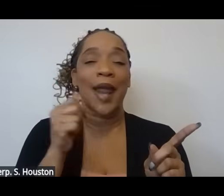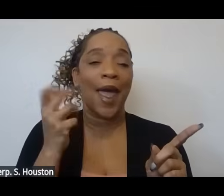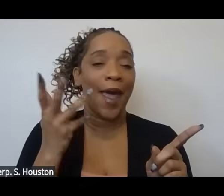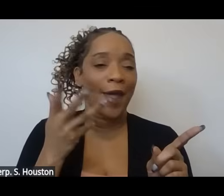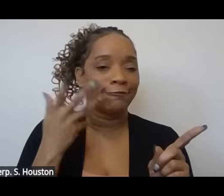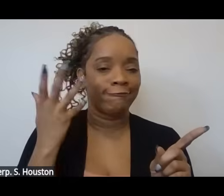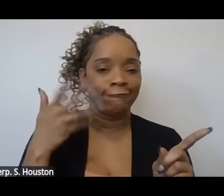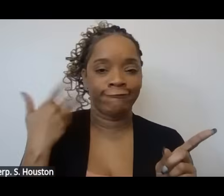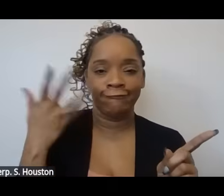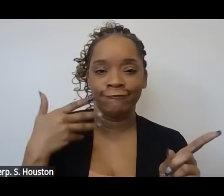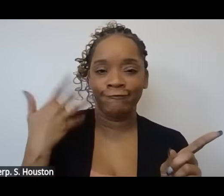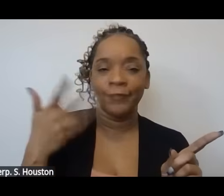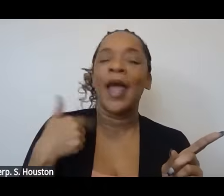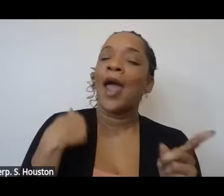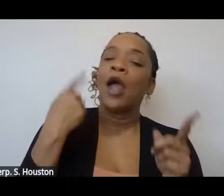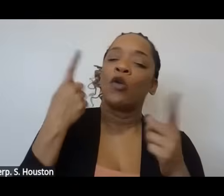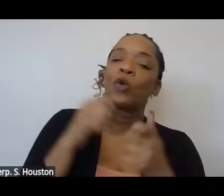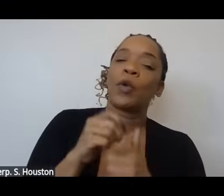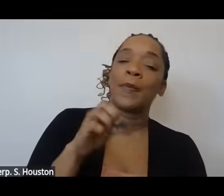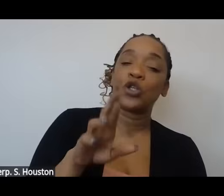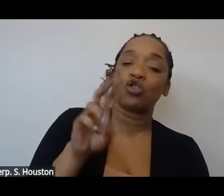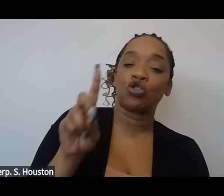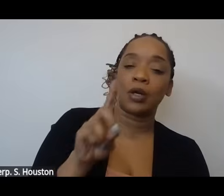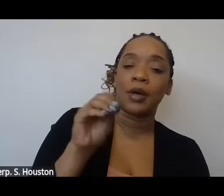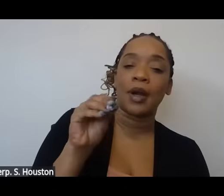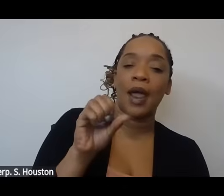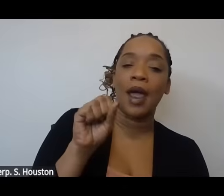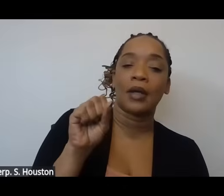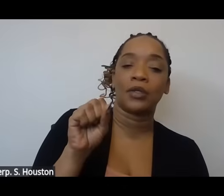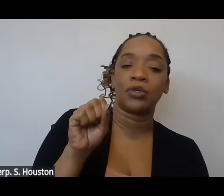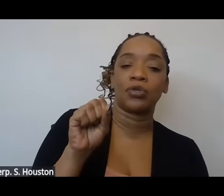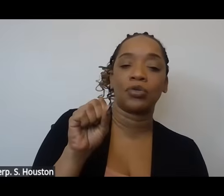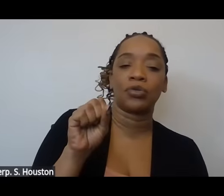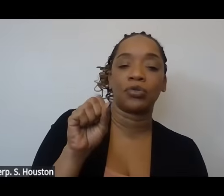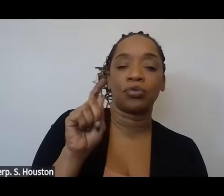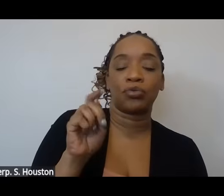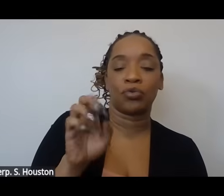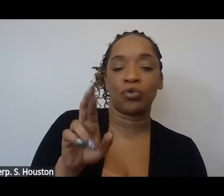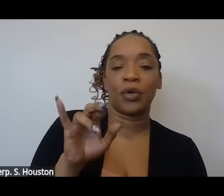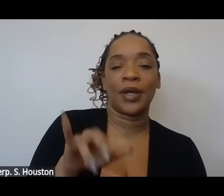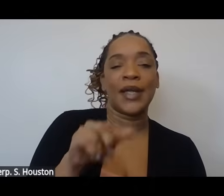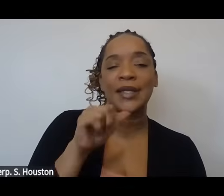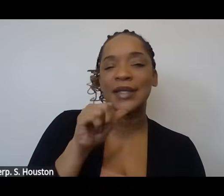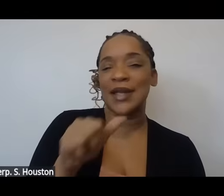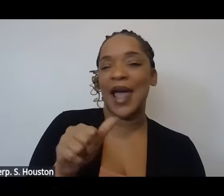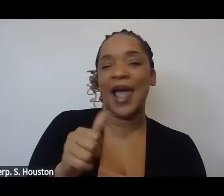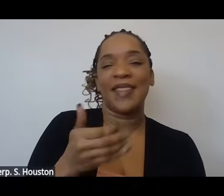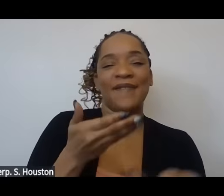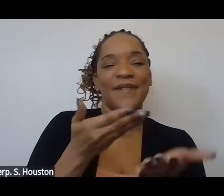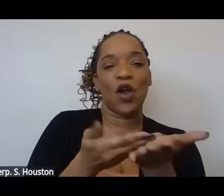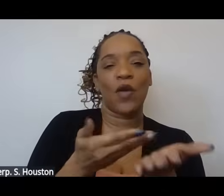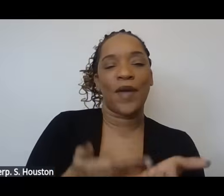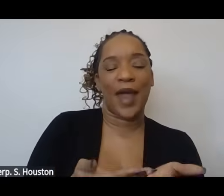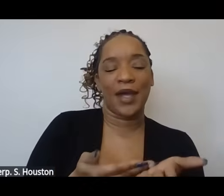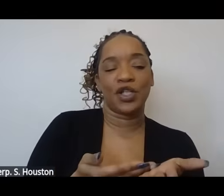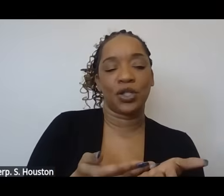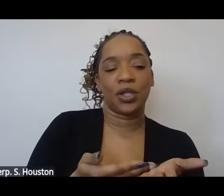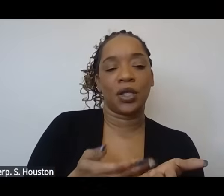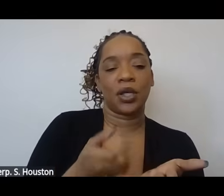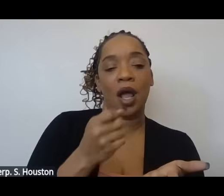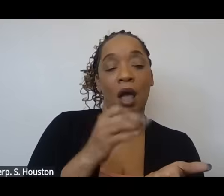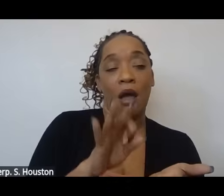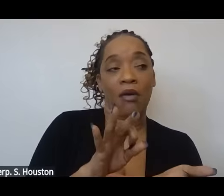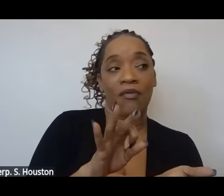I agree with Mr. Doster that it is not verification about the validity of the signature, but the circulator